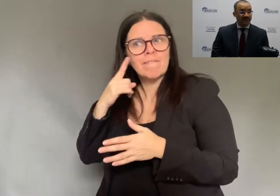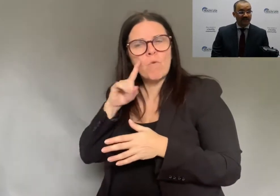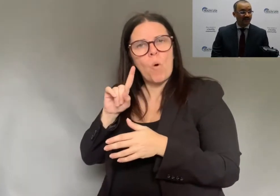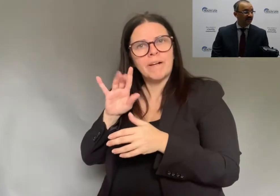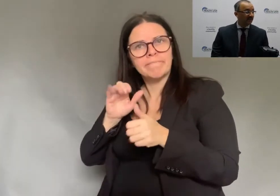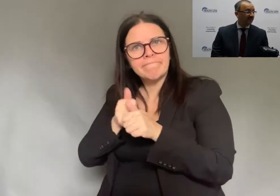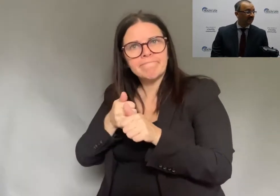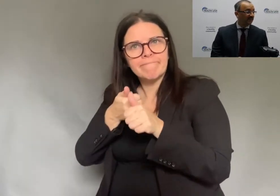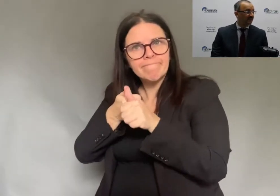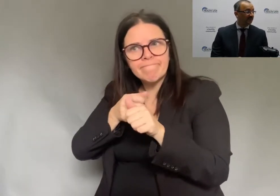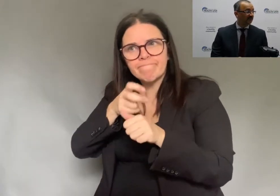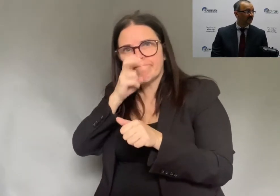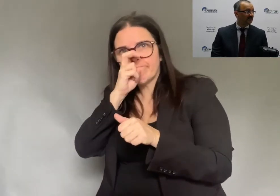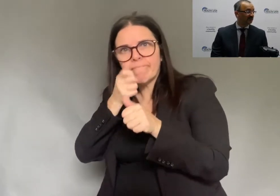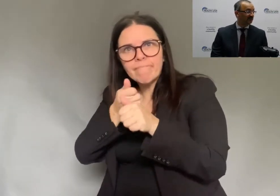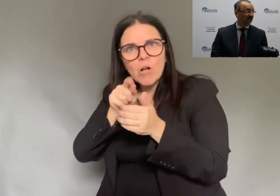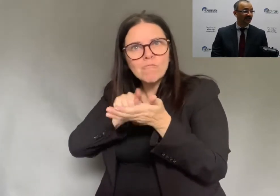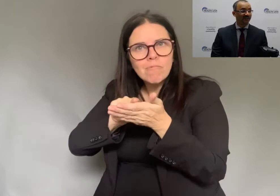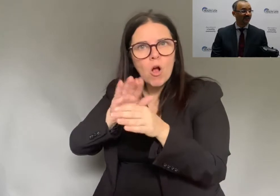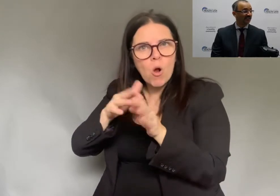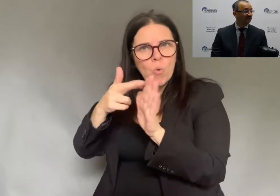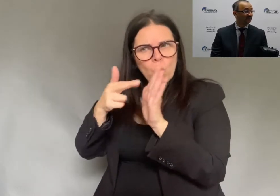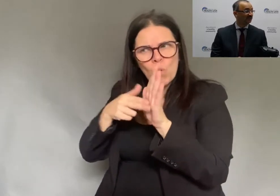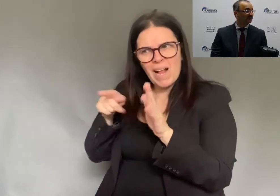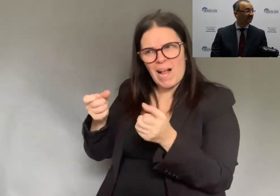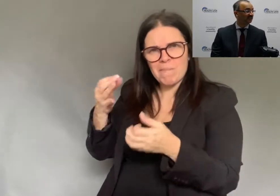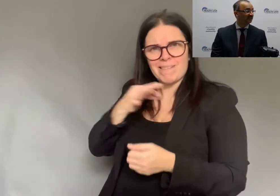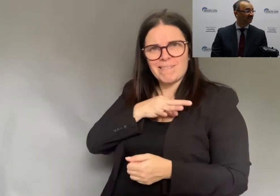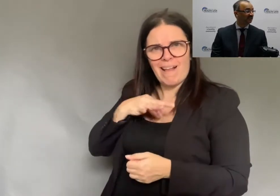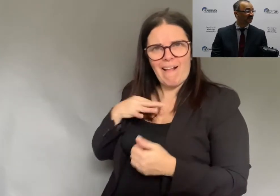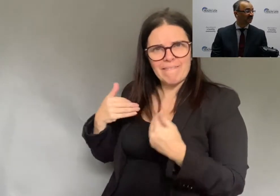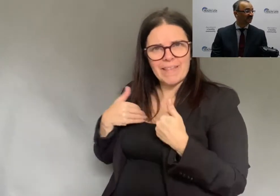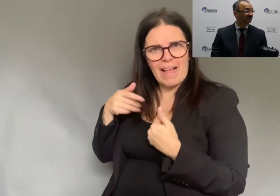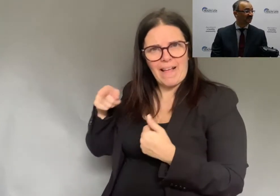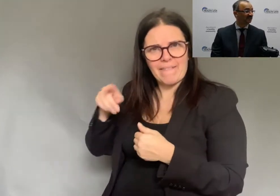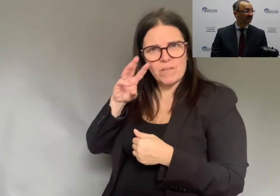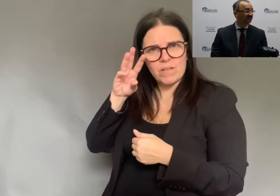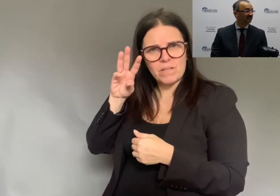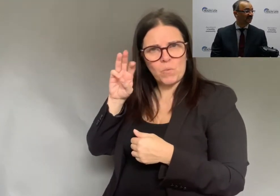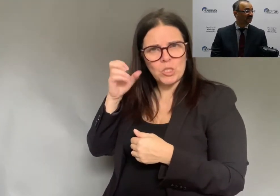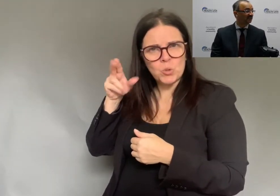Oh, I am looking at my team here.